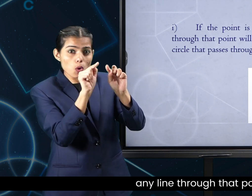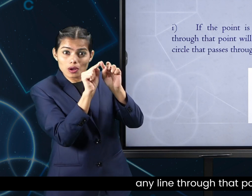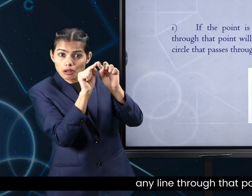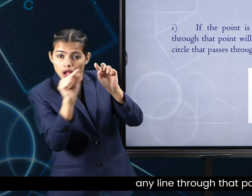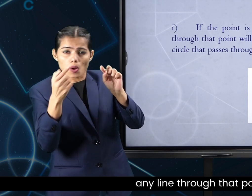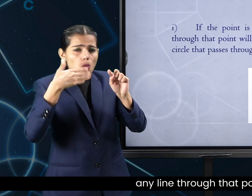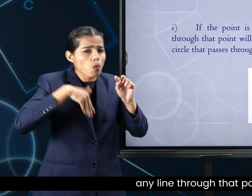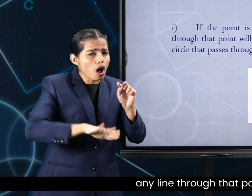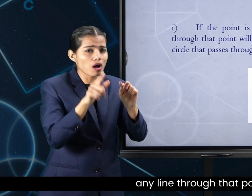a secant.